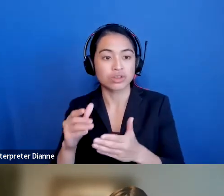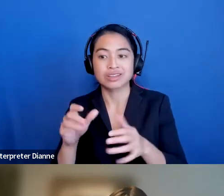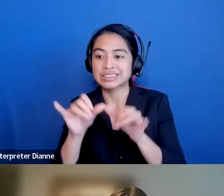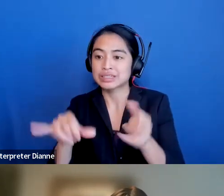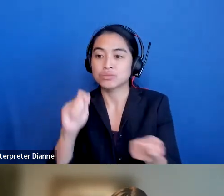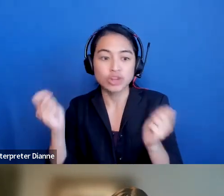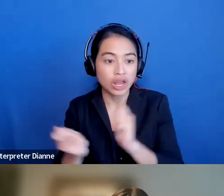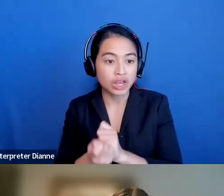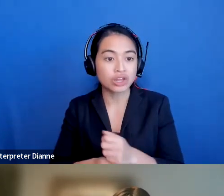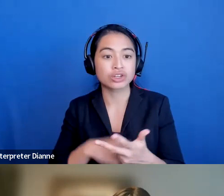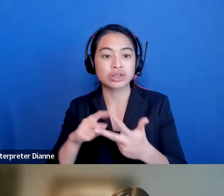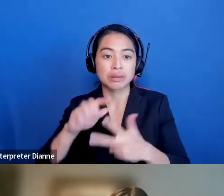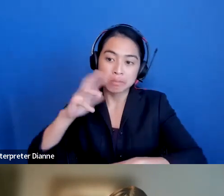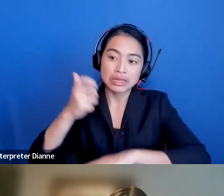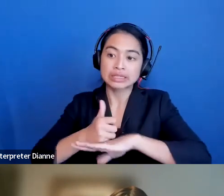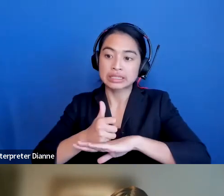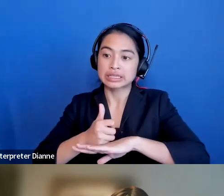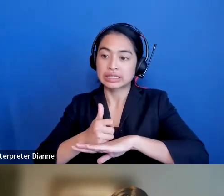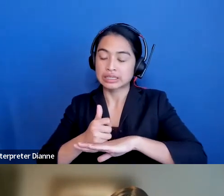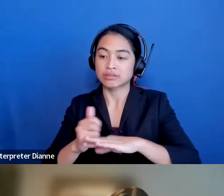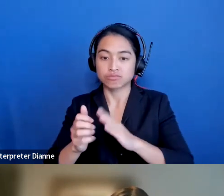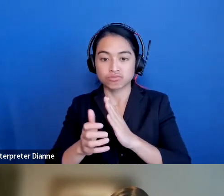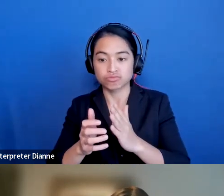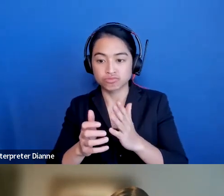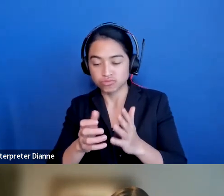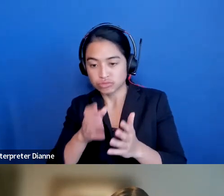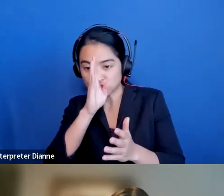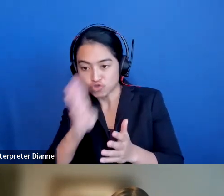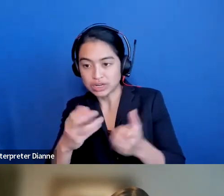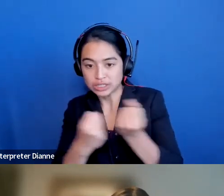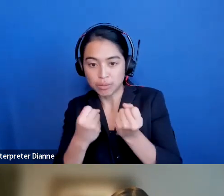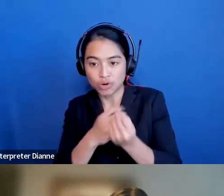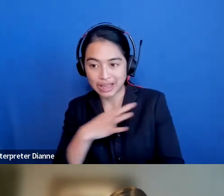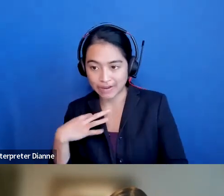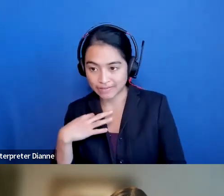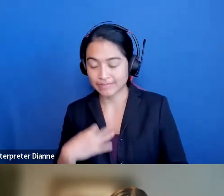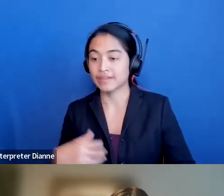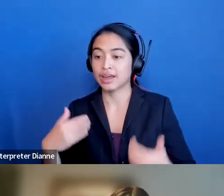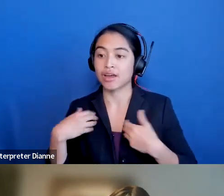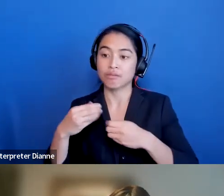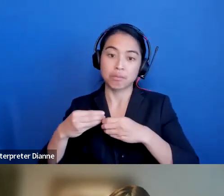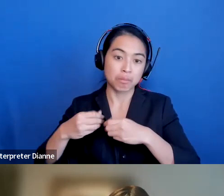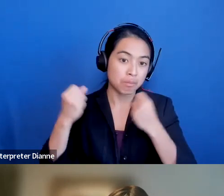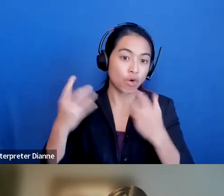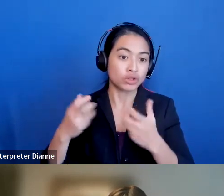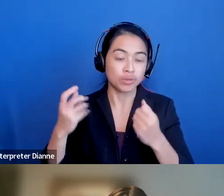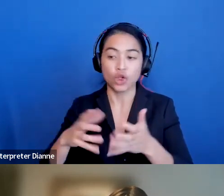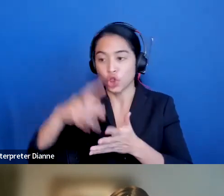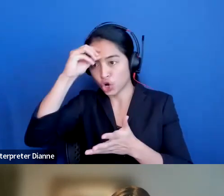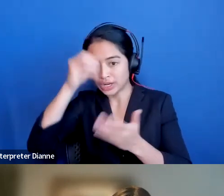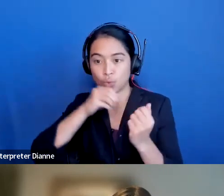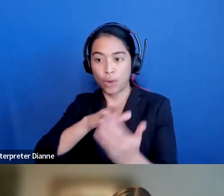We focus on building capacities of direct support staff through multiple learning modes, which would